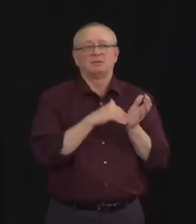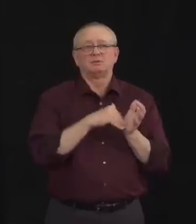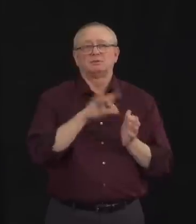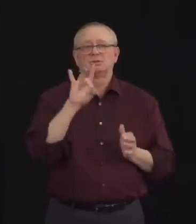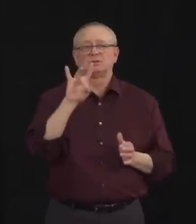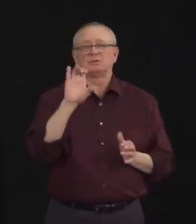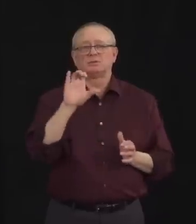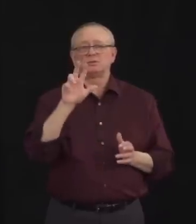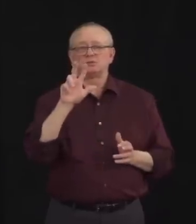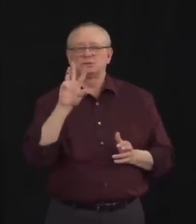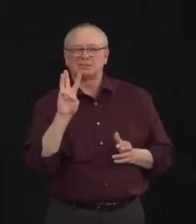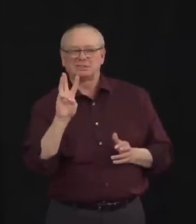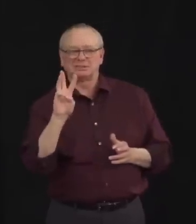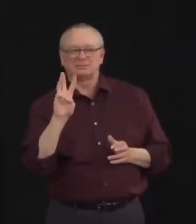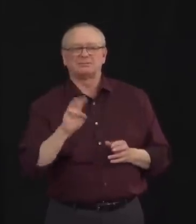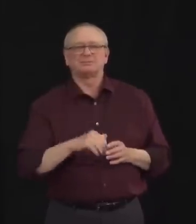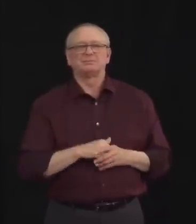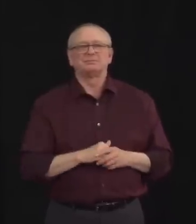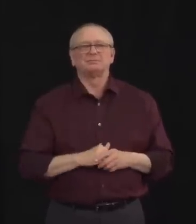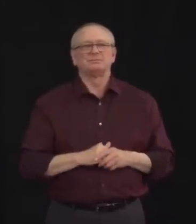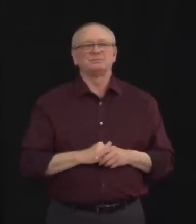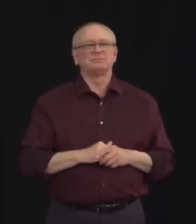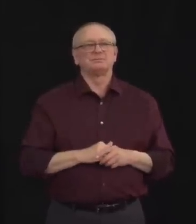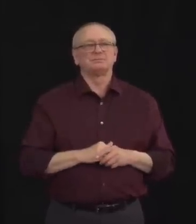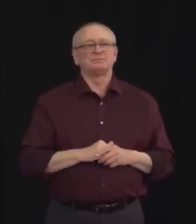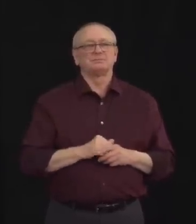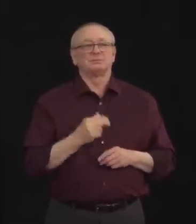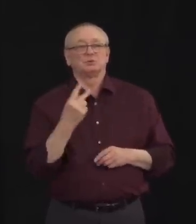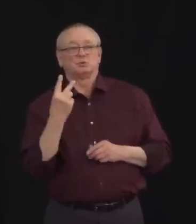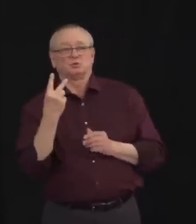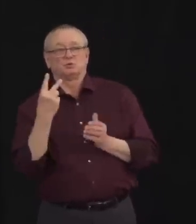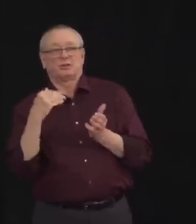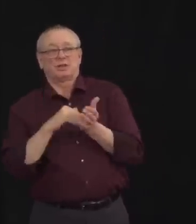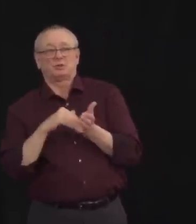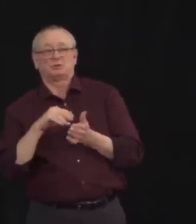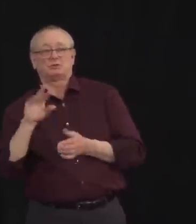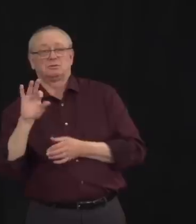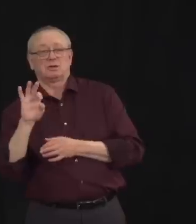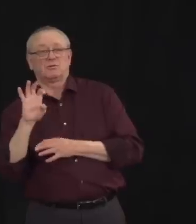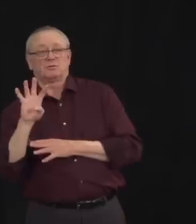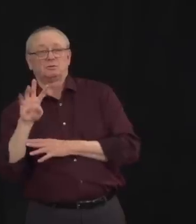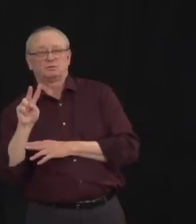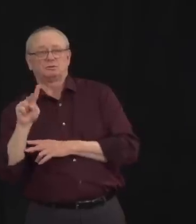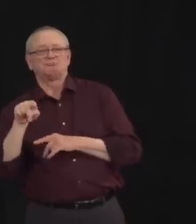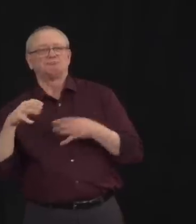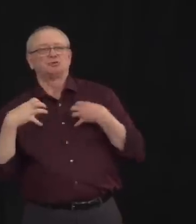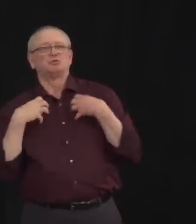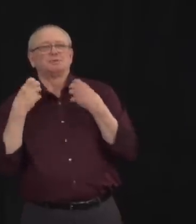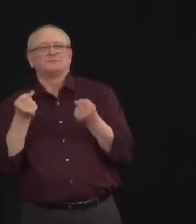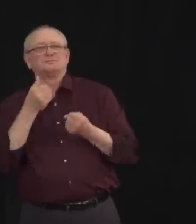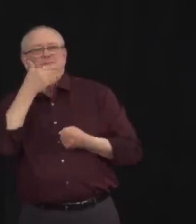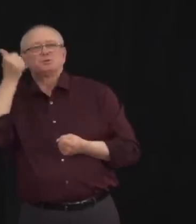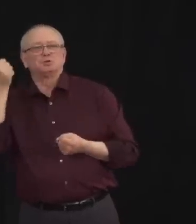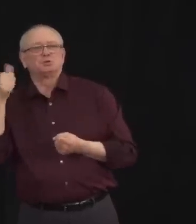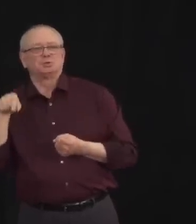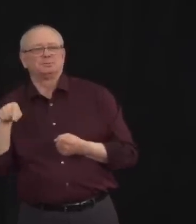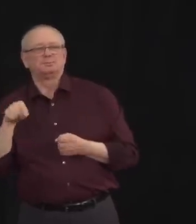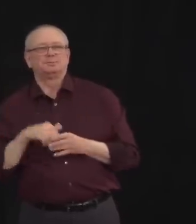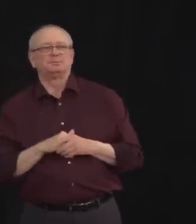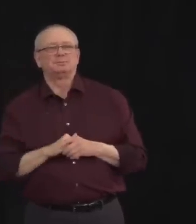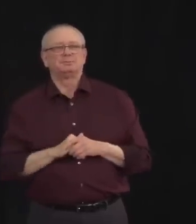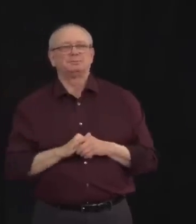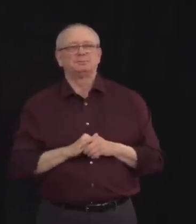5,836. Of these, 2,942 people have now recovered. Since my last update, we have